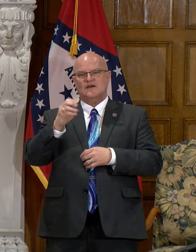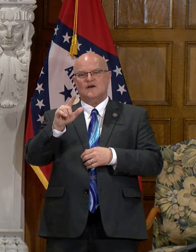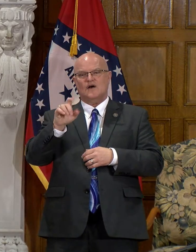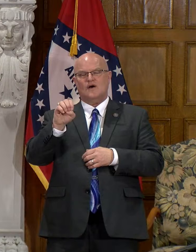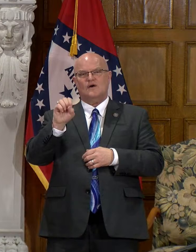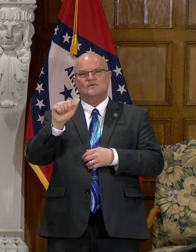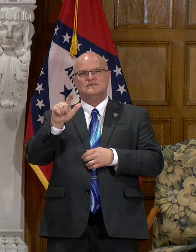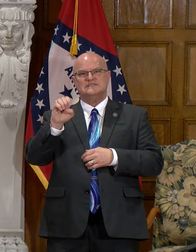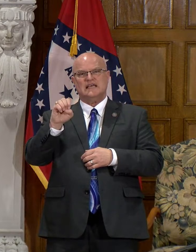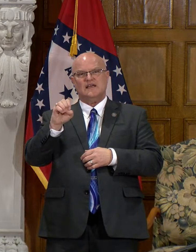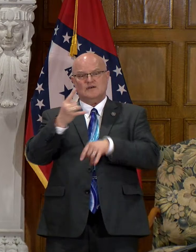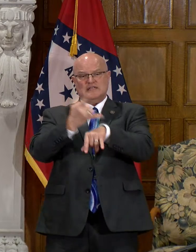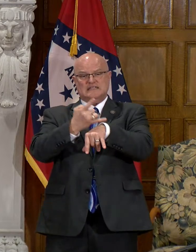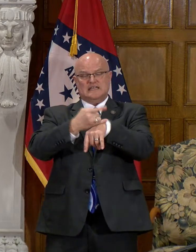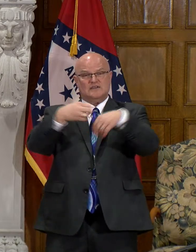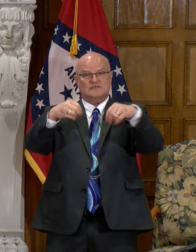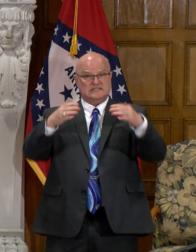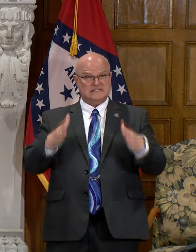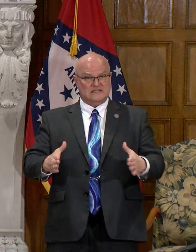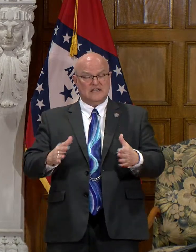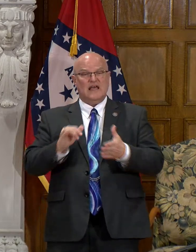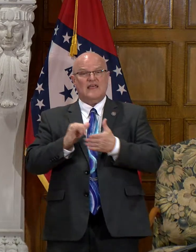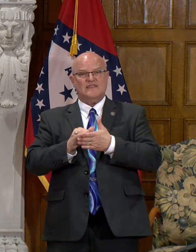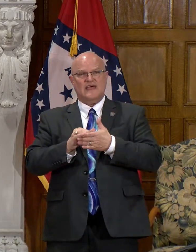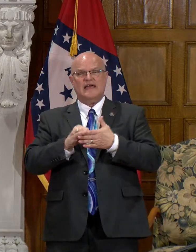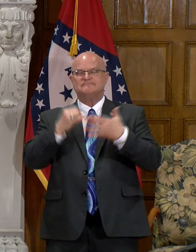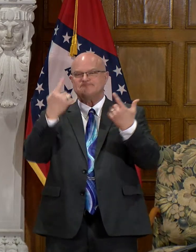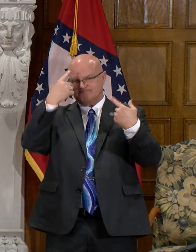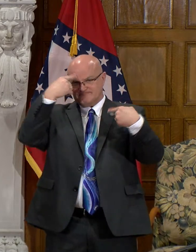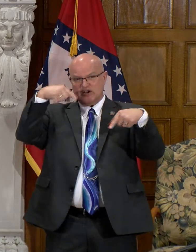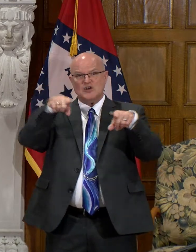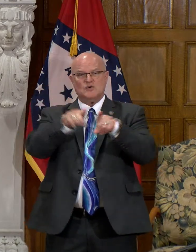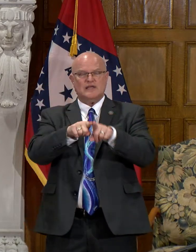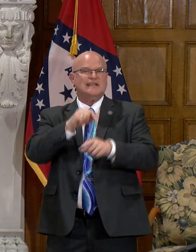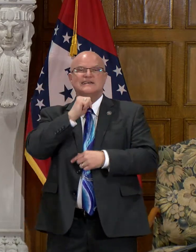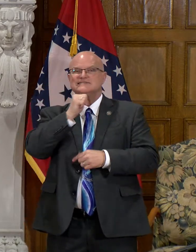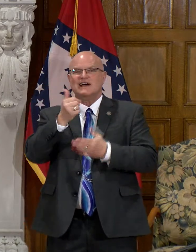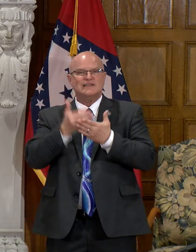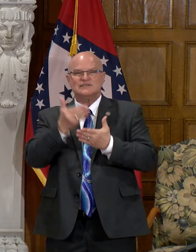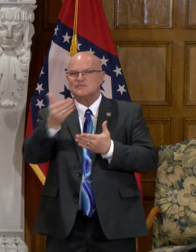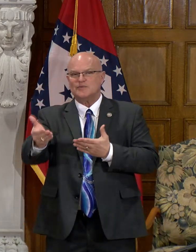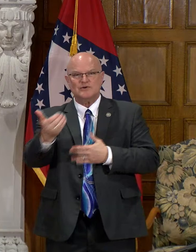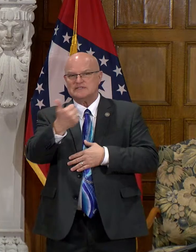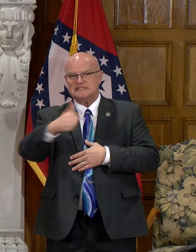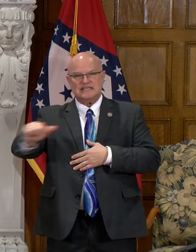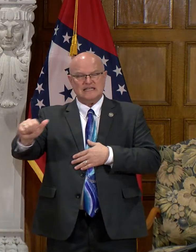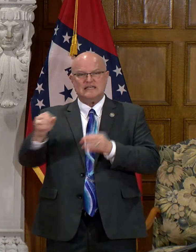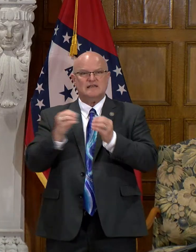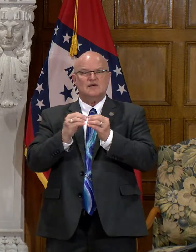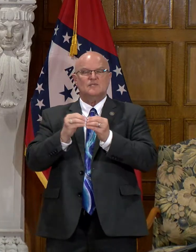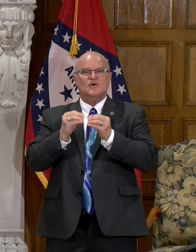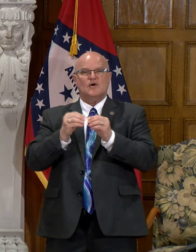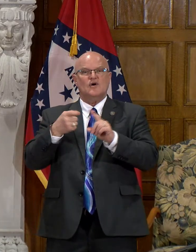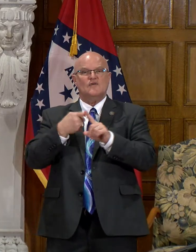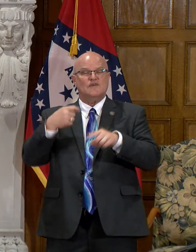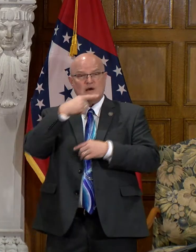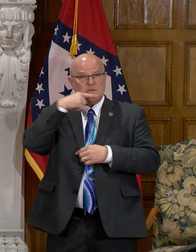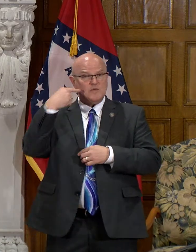wholesale liquor distributors that have mutually agreed not to make any additional acquisitions of